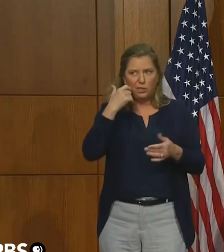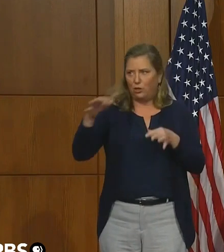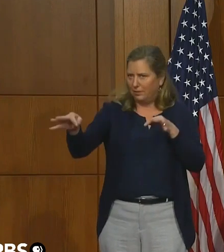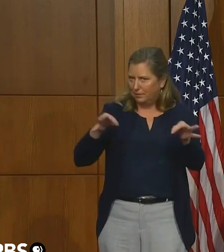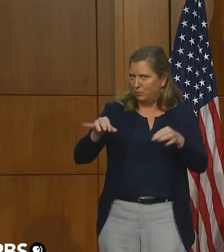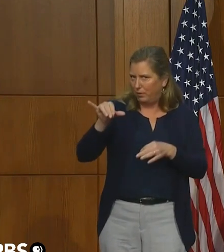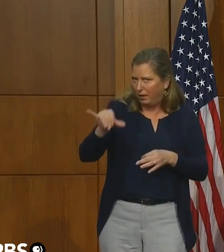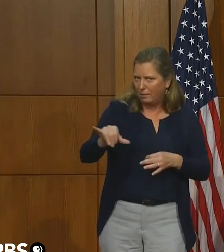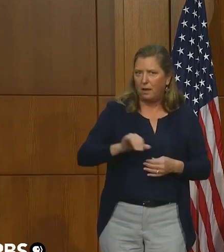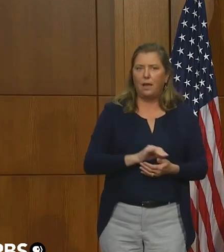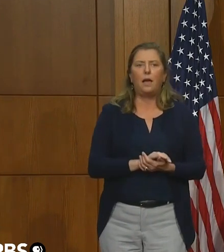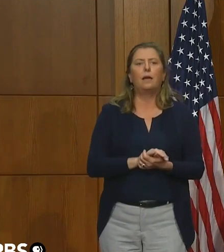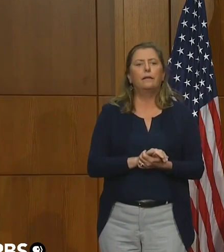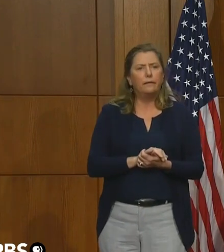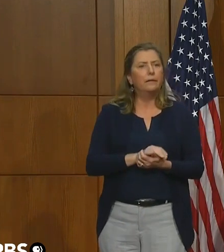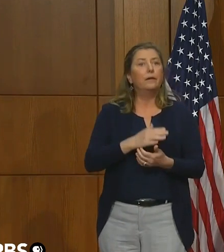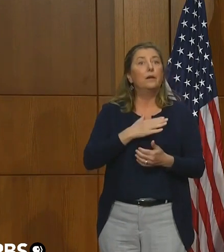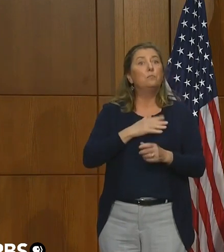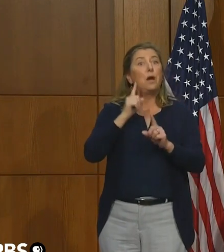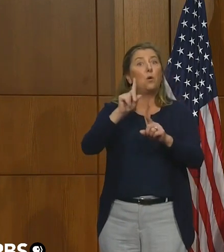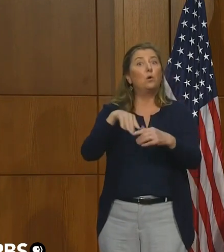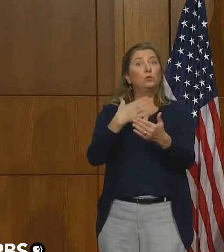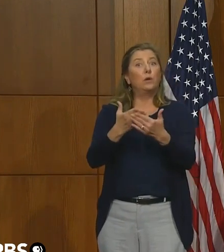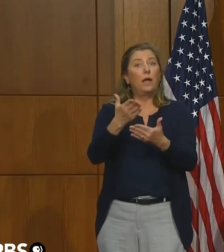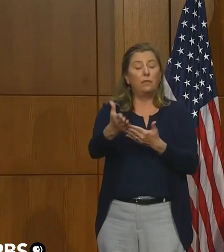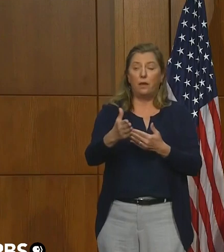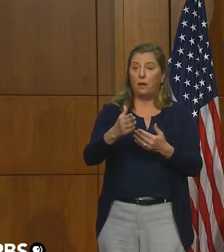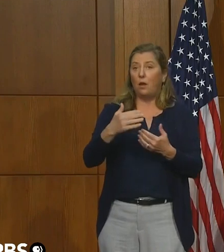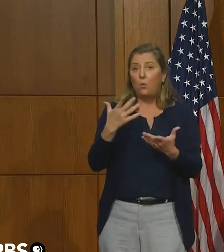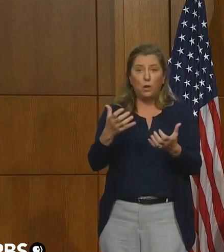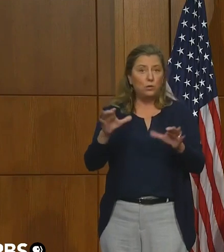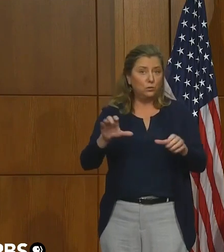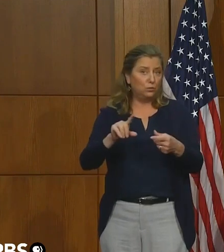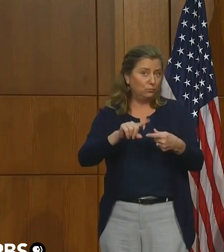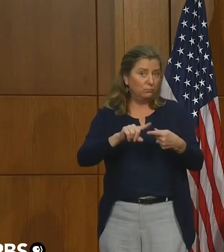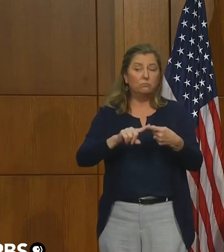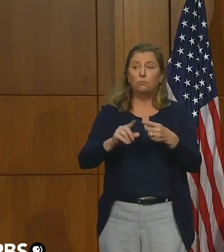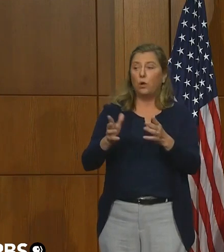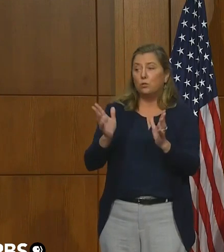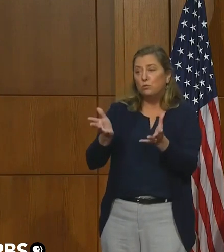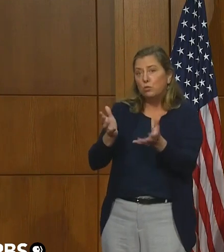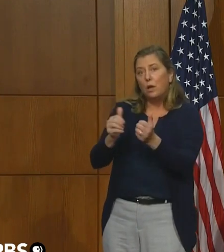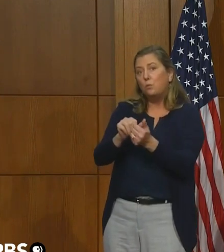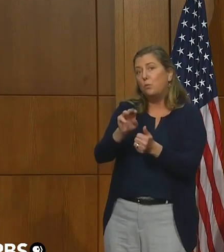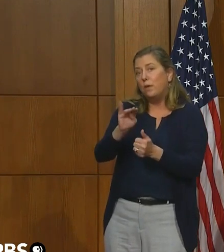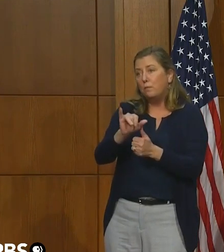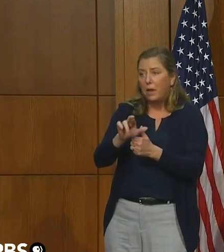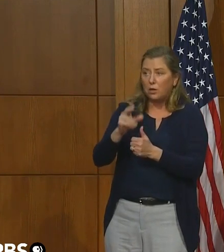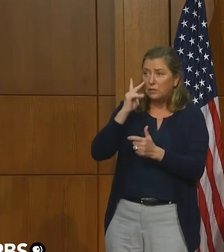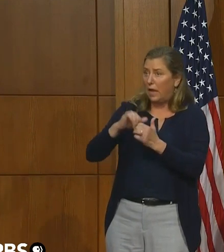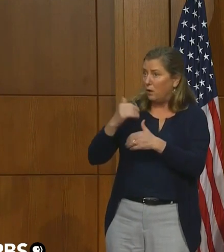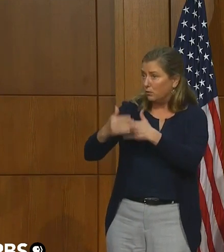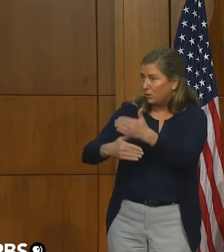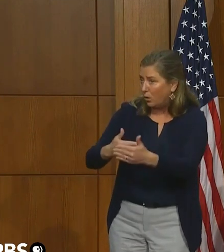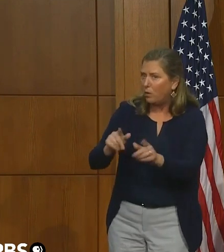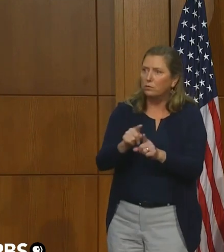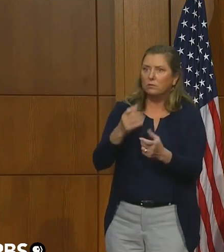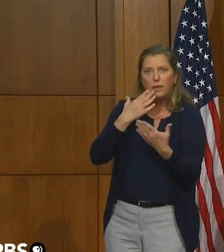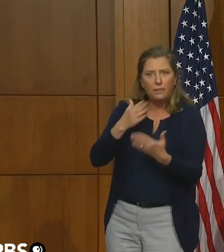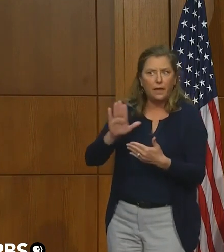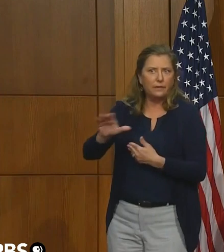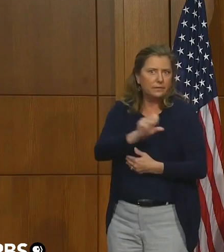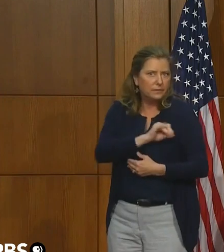explained, with a couple of intentions. One was to talk to the mayor, see how the plan was going, and to also thank him and